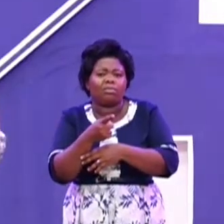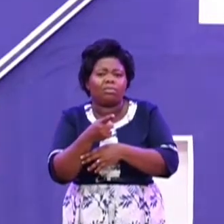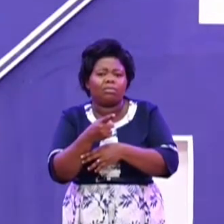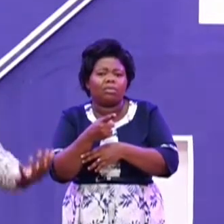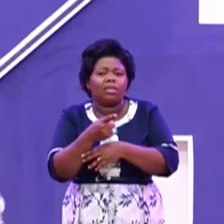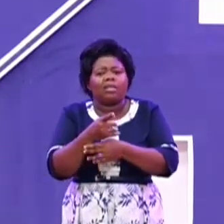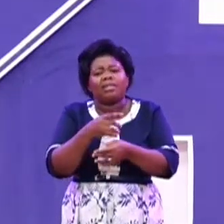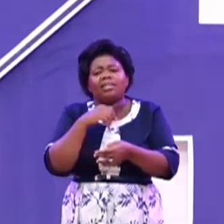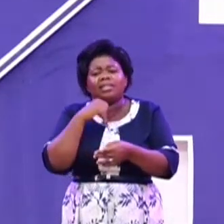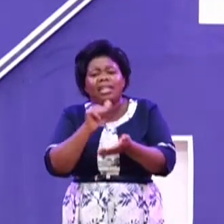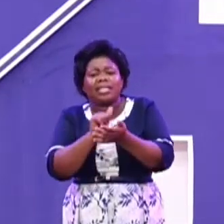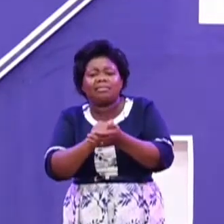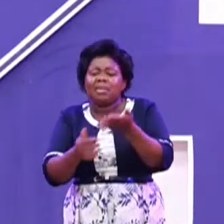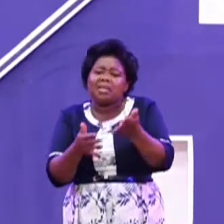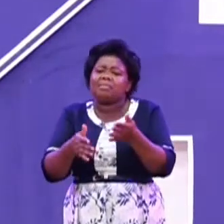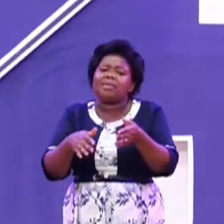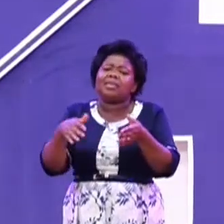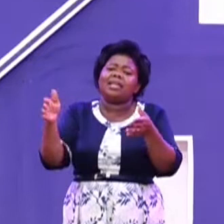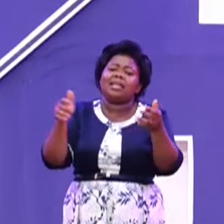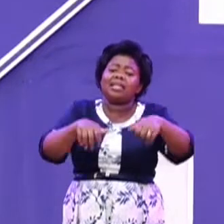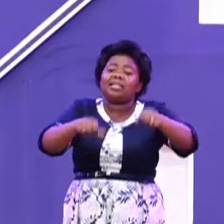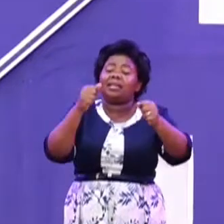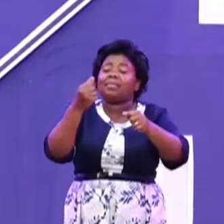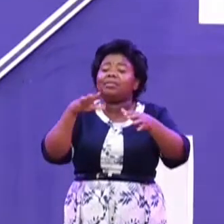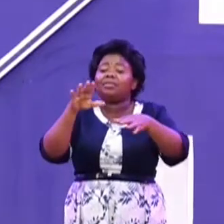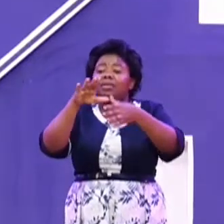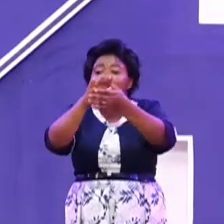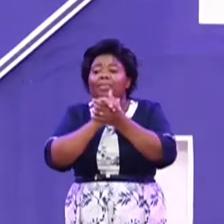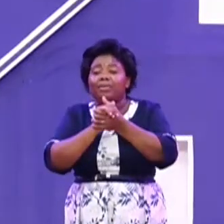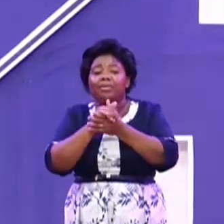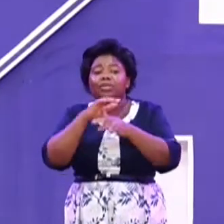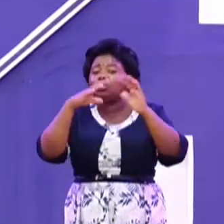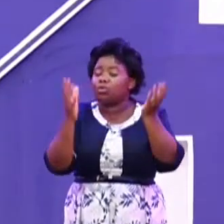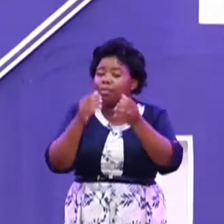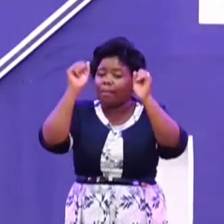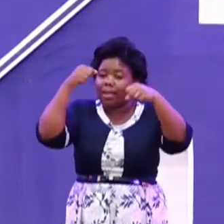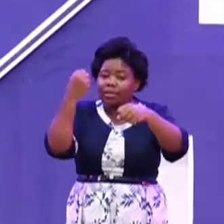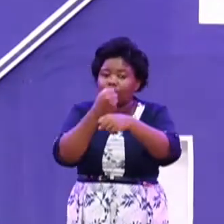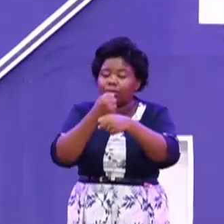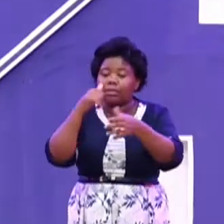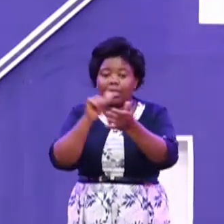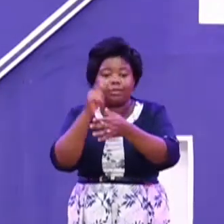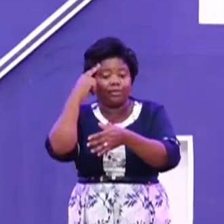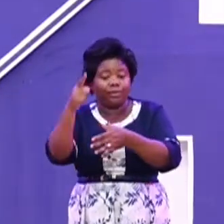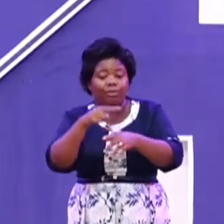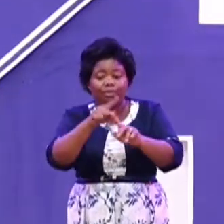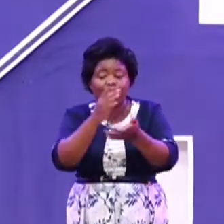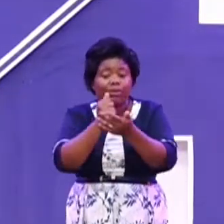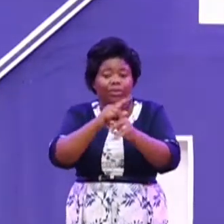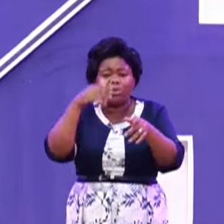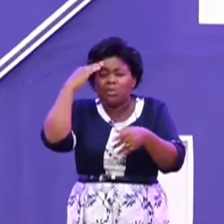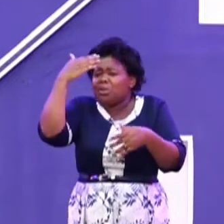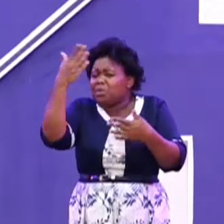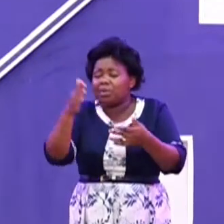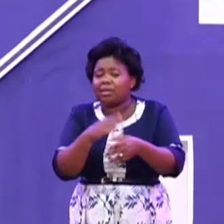it is the chairman of the marriage who would have done for you that we do not know you. Let me tell you. Kambaburi. You don't need to know